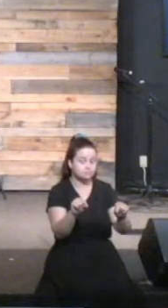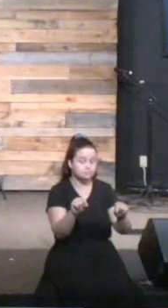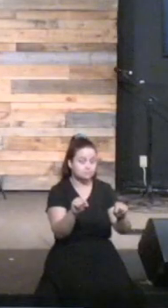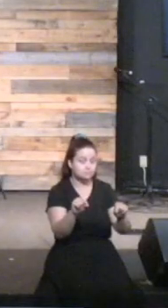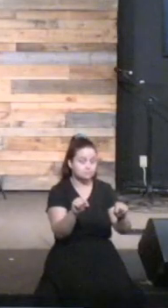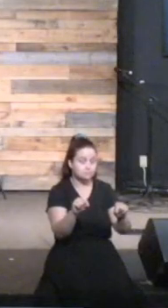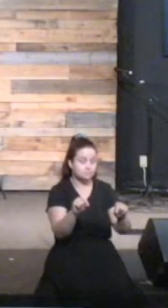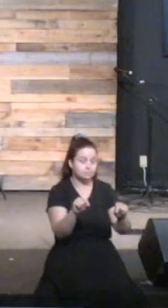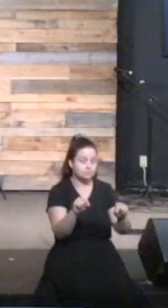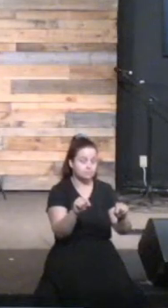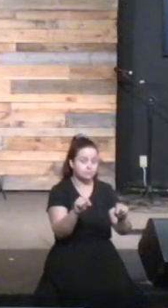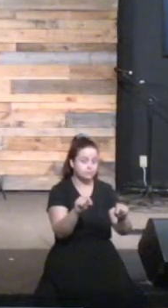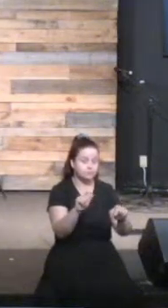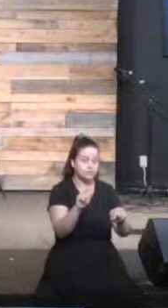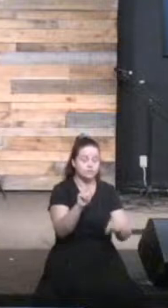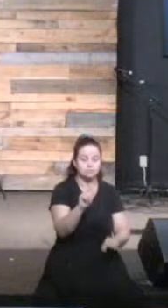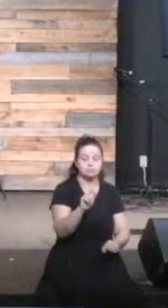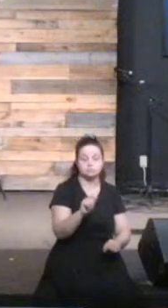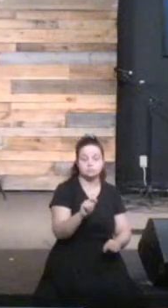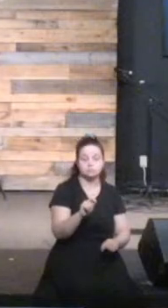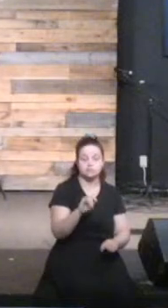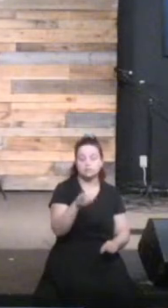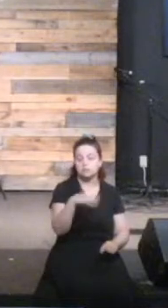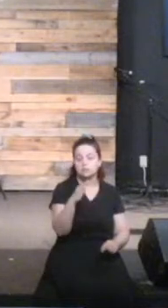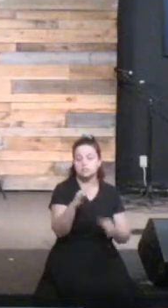take that to your job interview